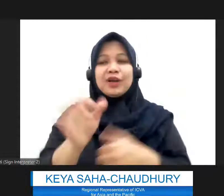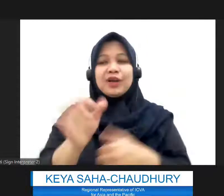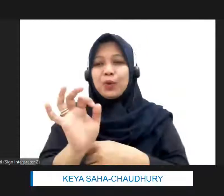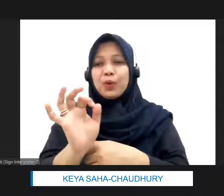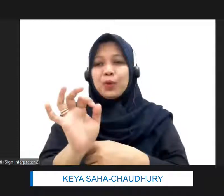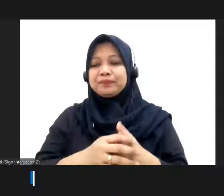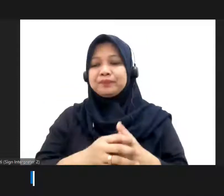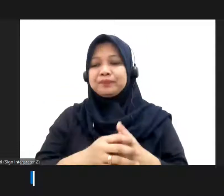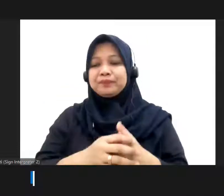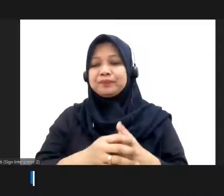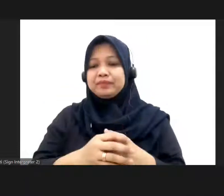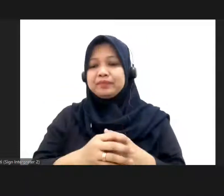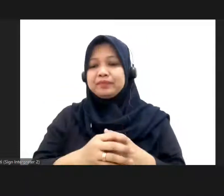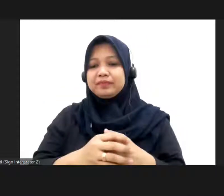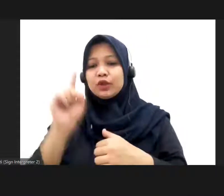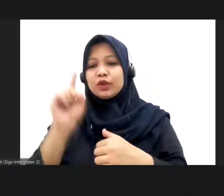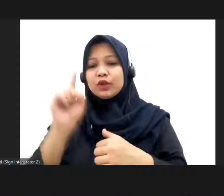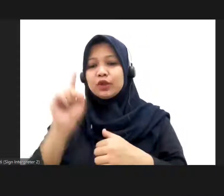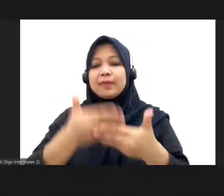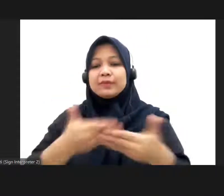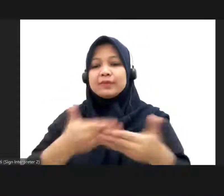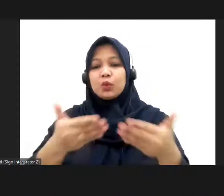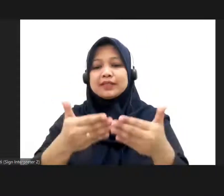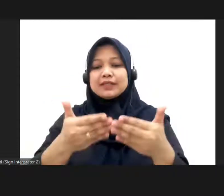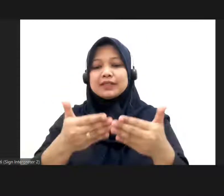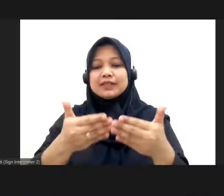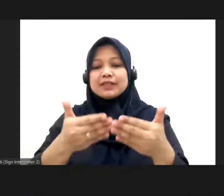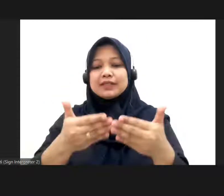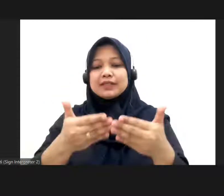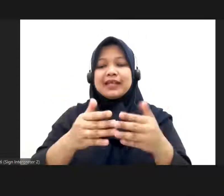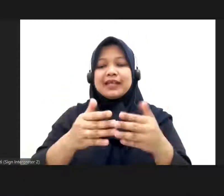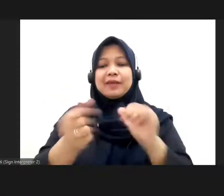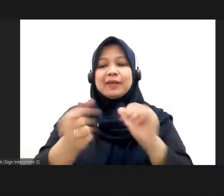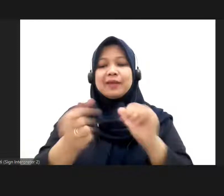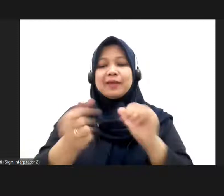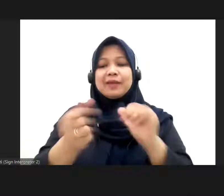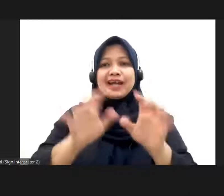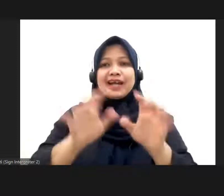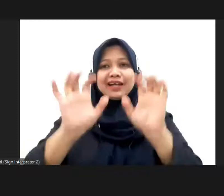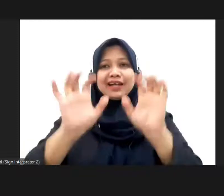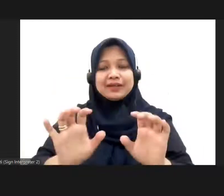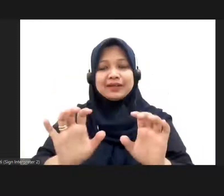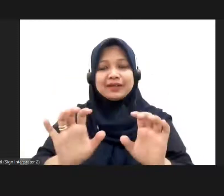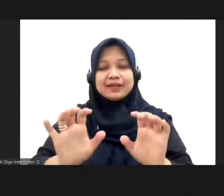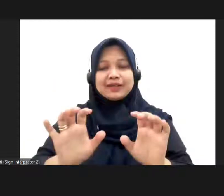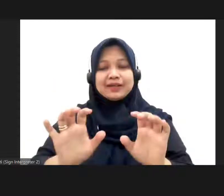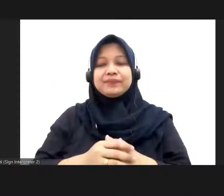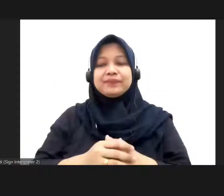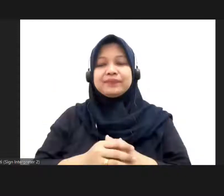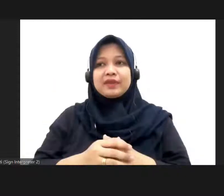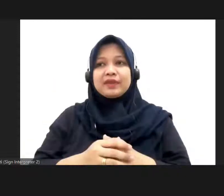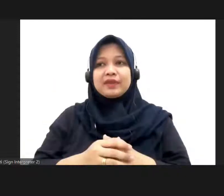multi-hazard risks. And I think, this takes us again nicely to our last speaker, Mihir Joshi, to talk,